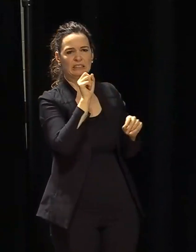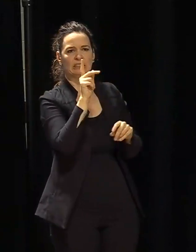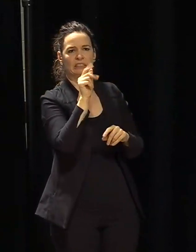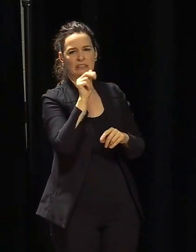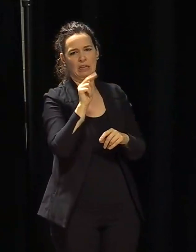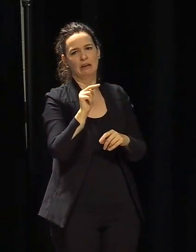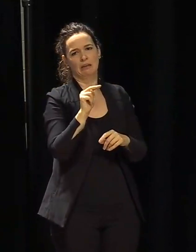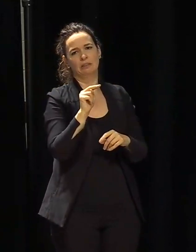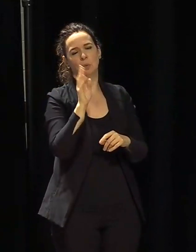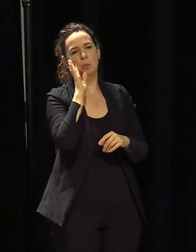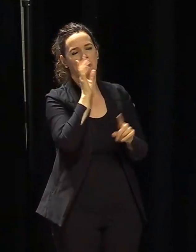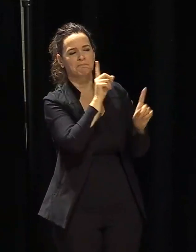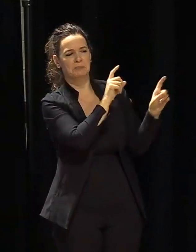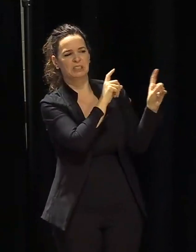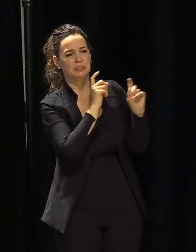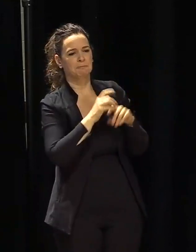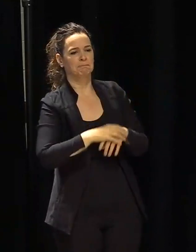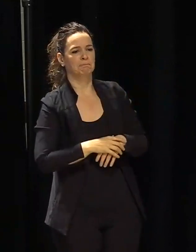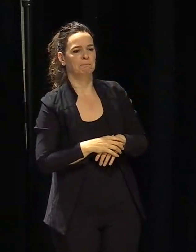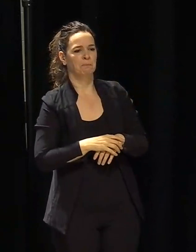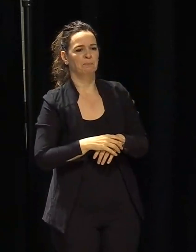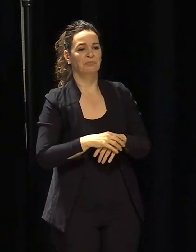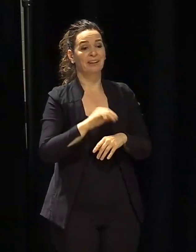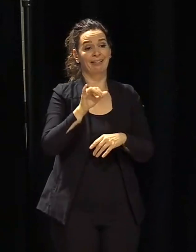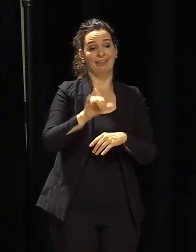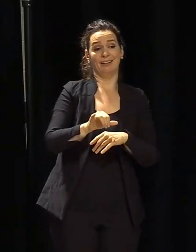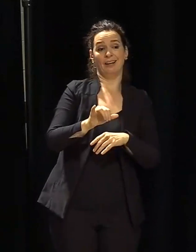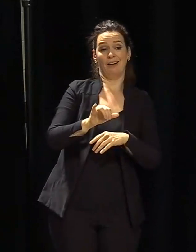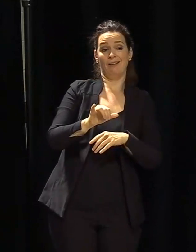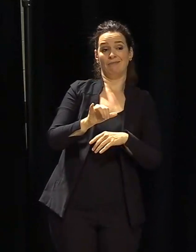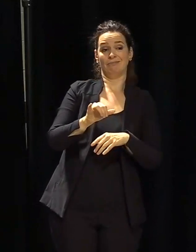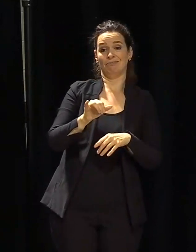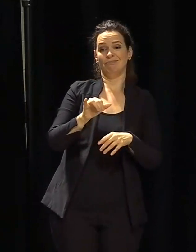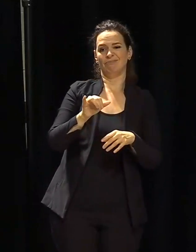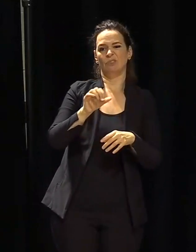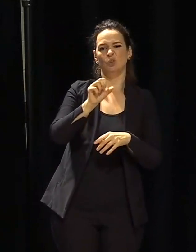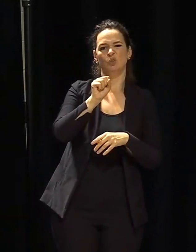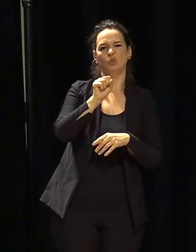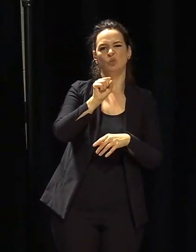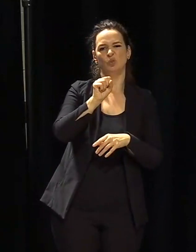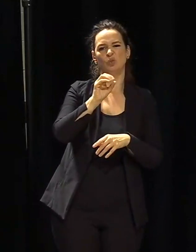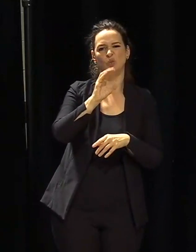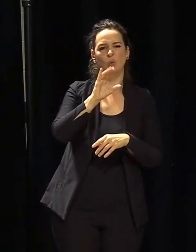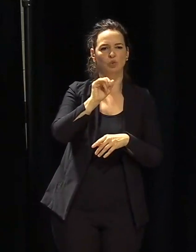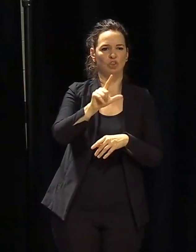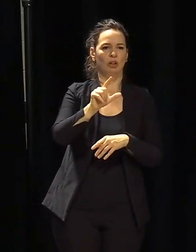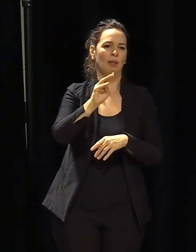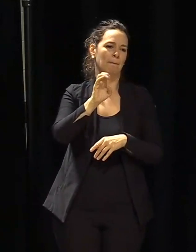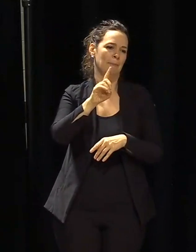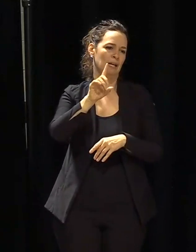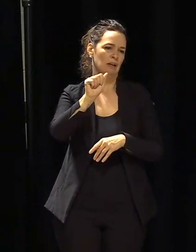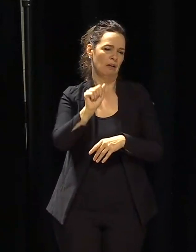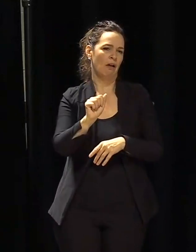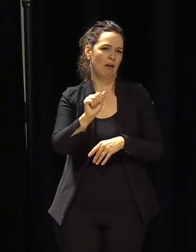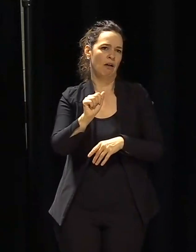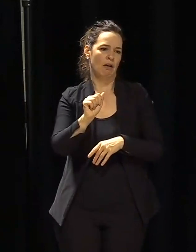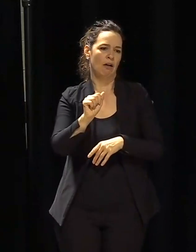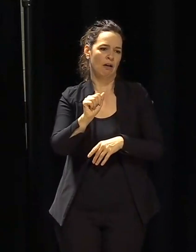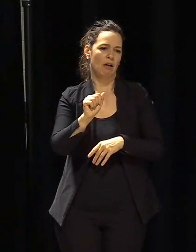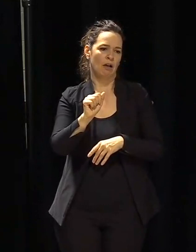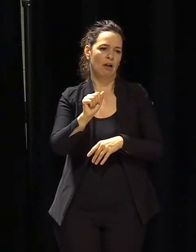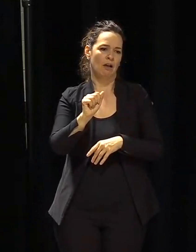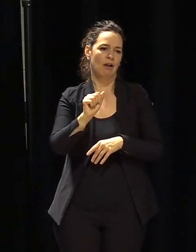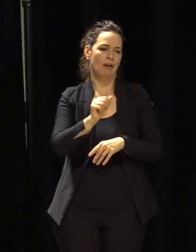caught on social media. I'm sure it happened in lots of areas, but it's the imagery. We're asking for